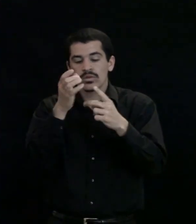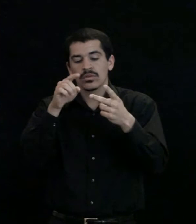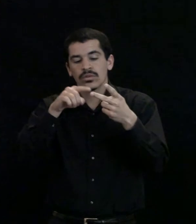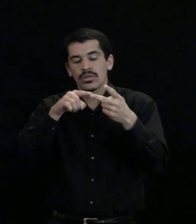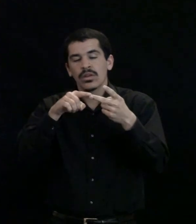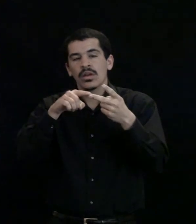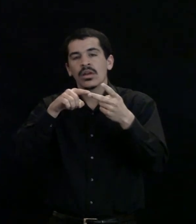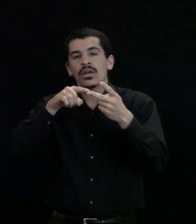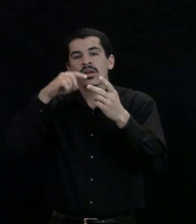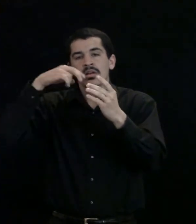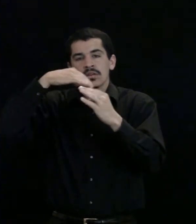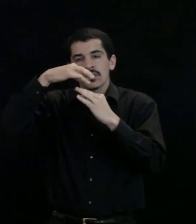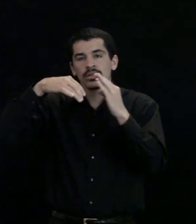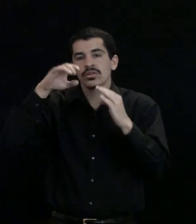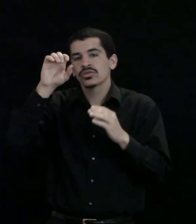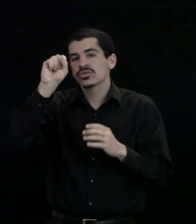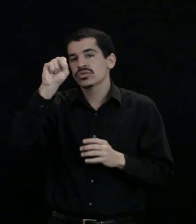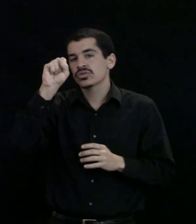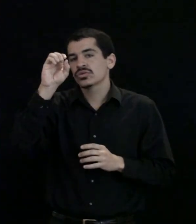recreational,